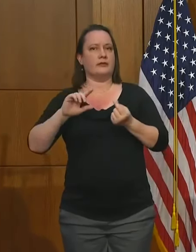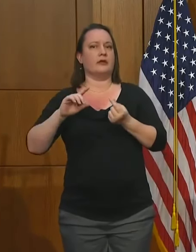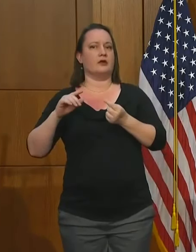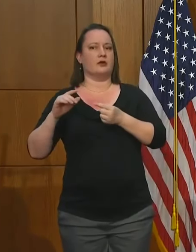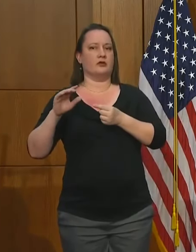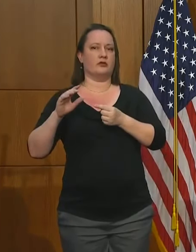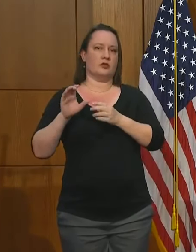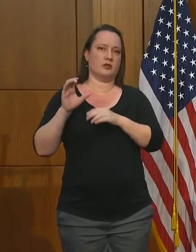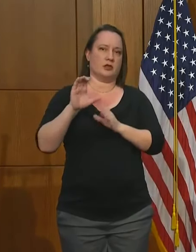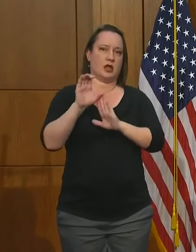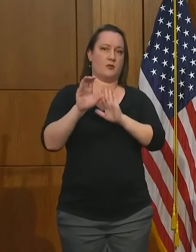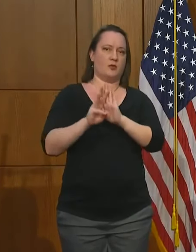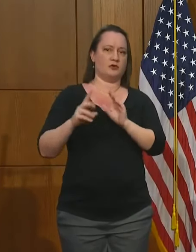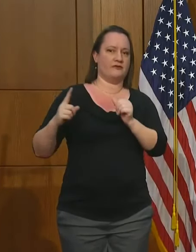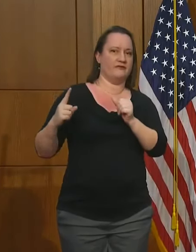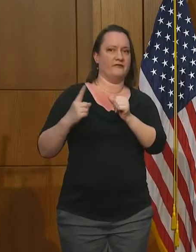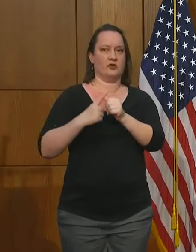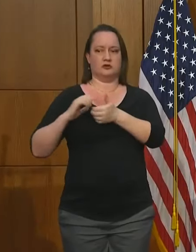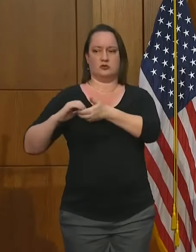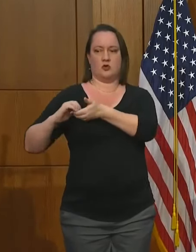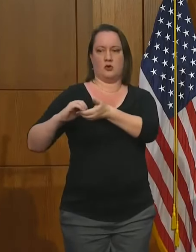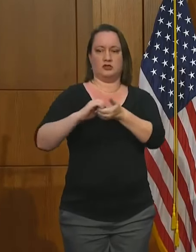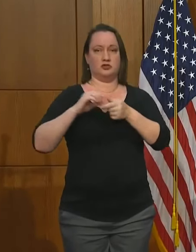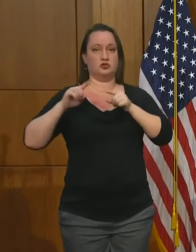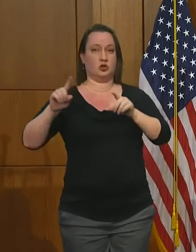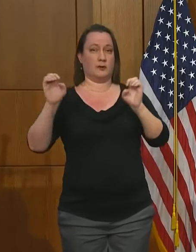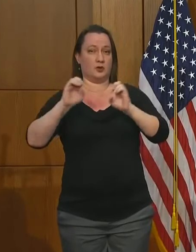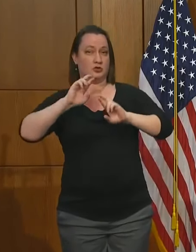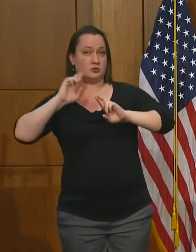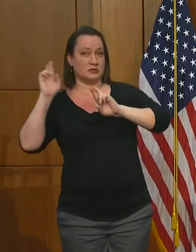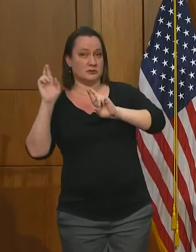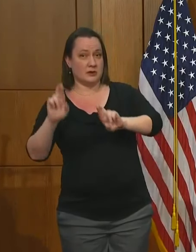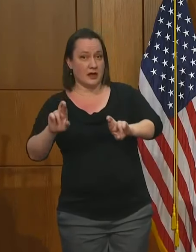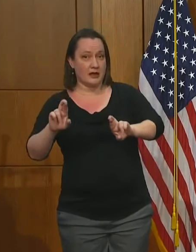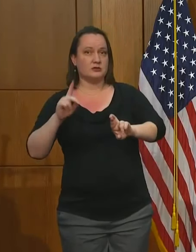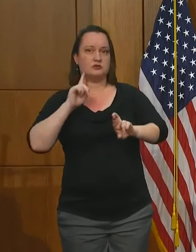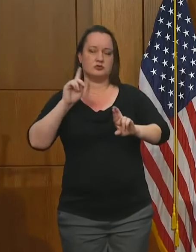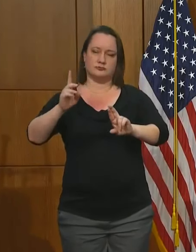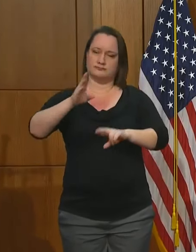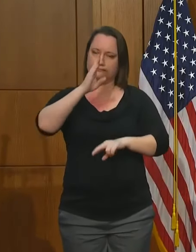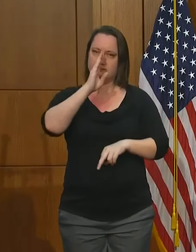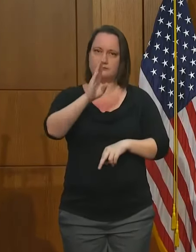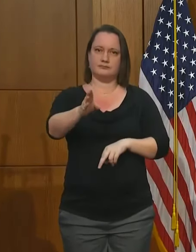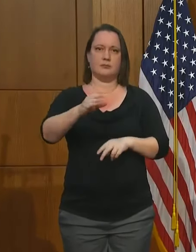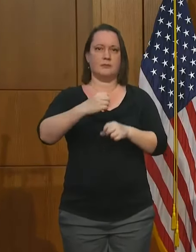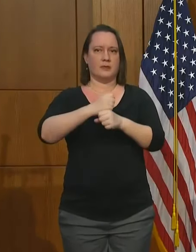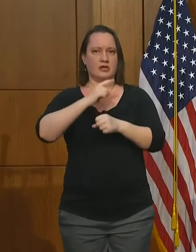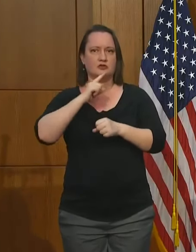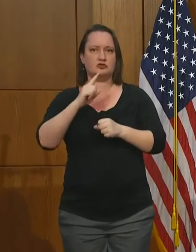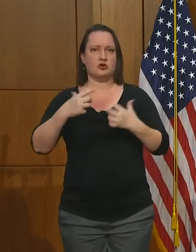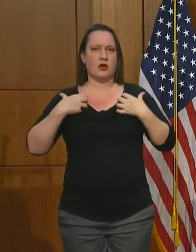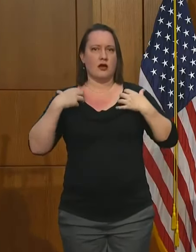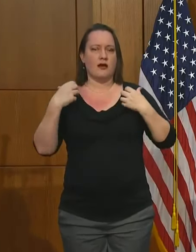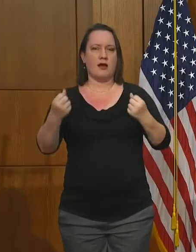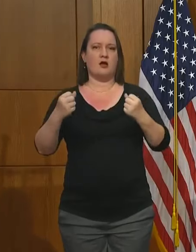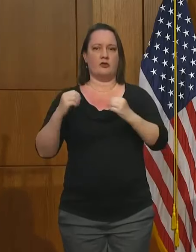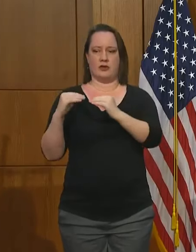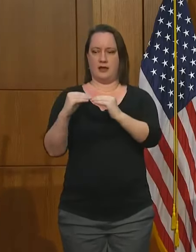first ever coalition during an emergency response to unapologetically ensure a health equity